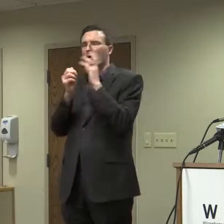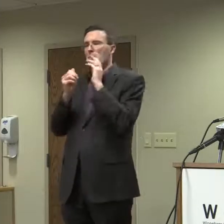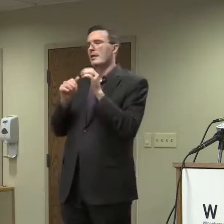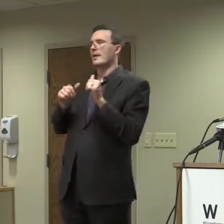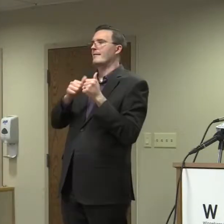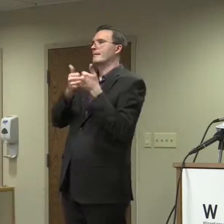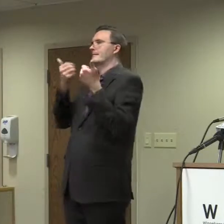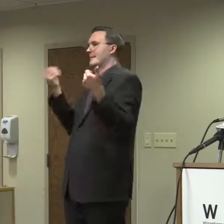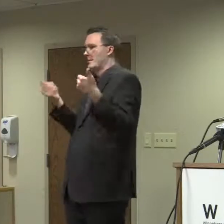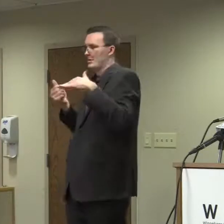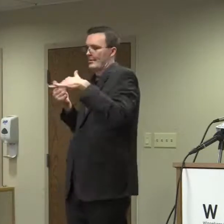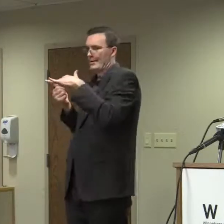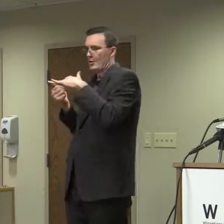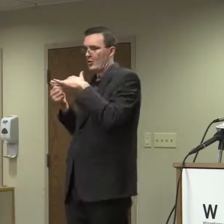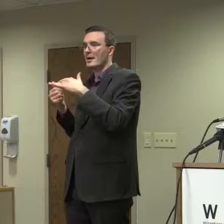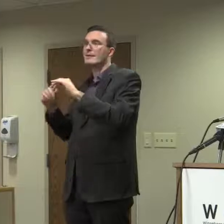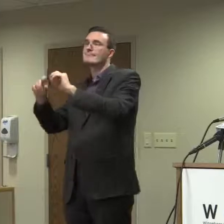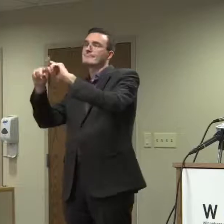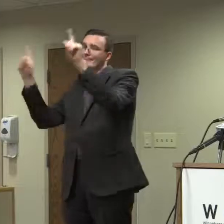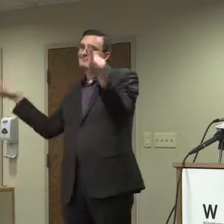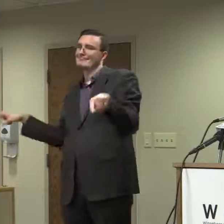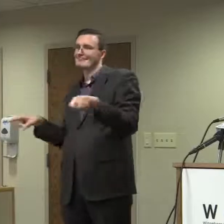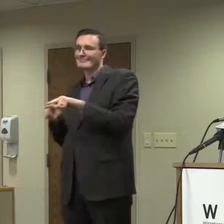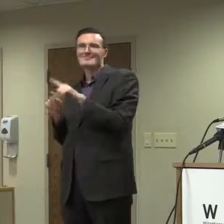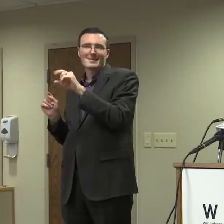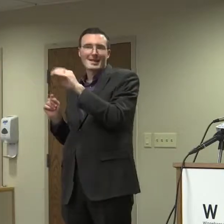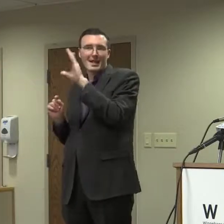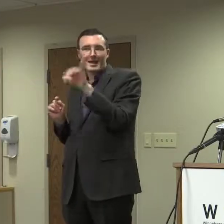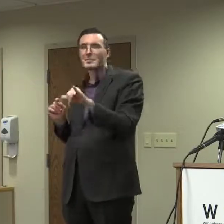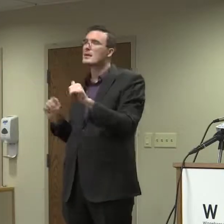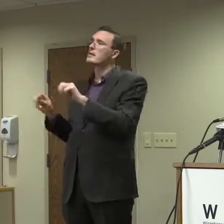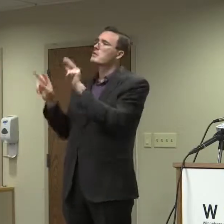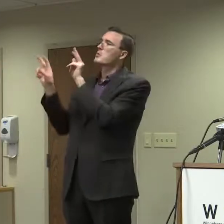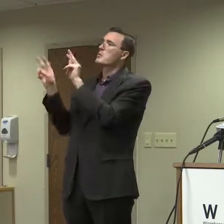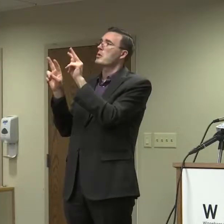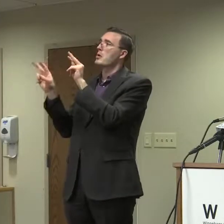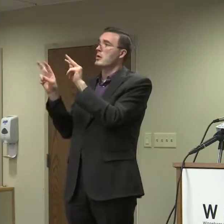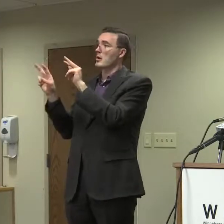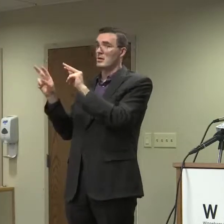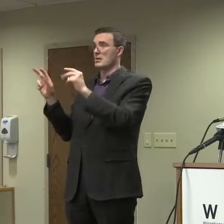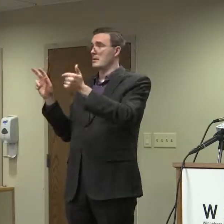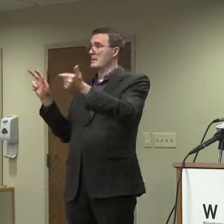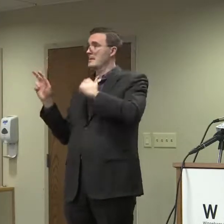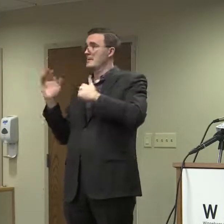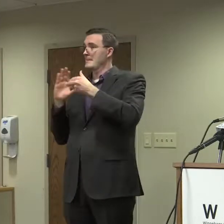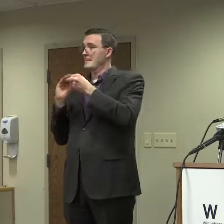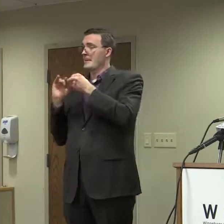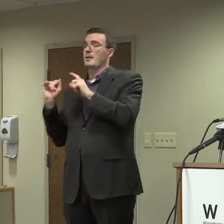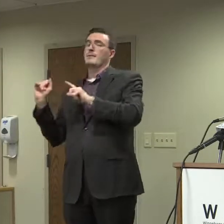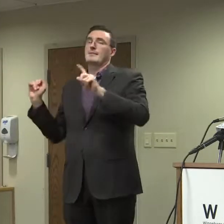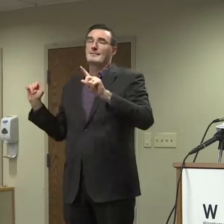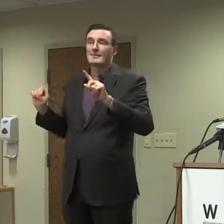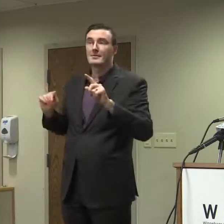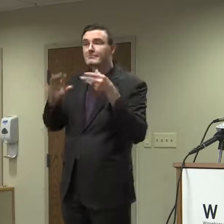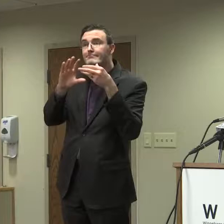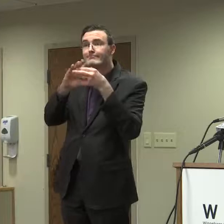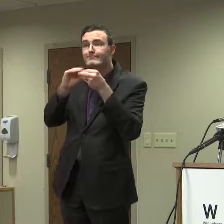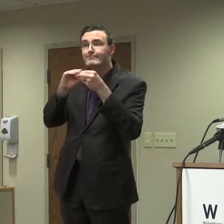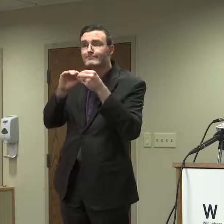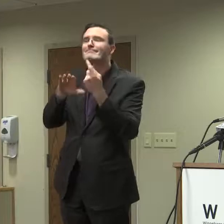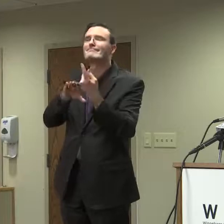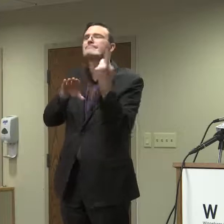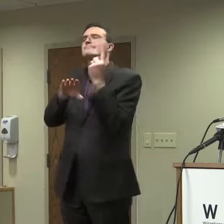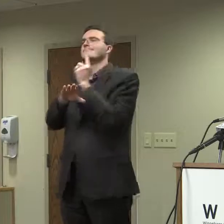watch council from City Hall lobby, which is a lot more open and safer as we deal